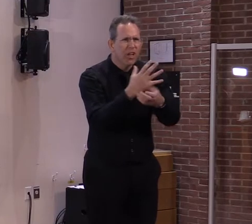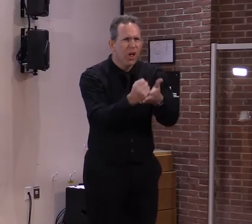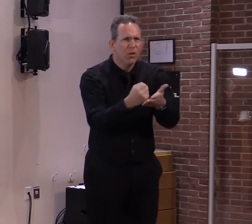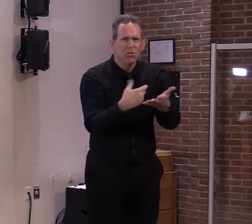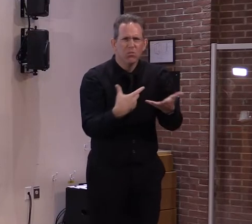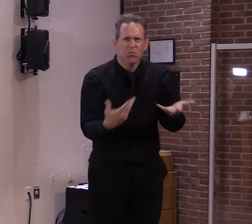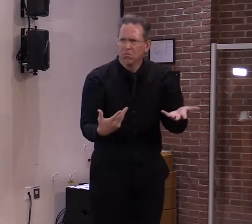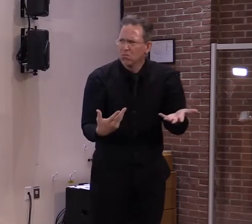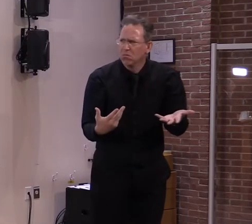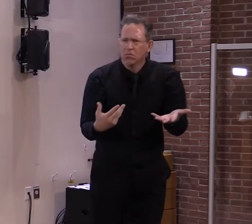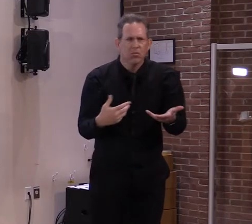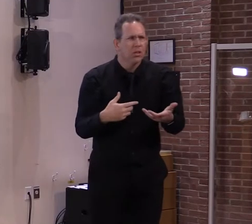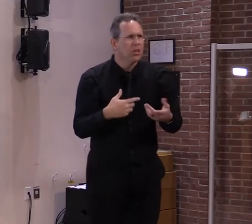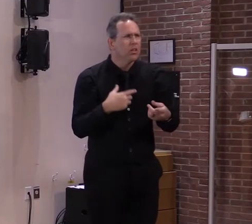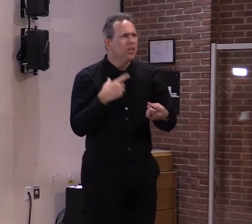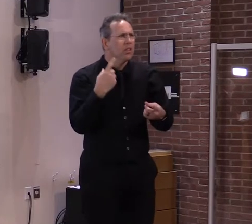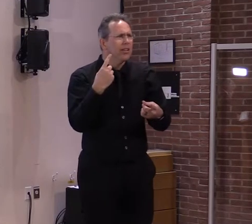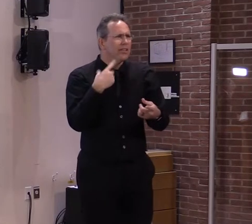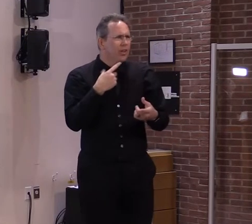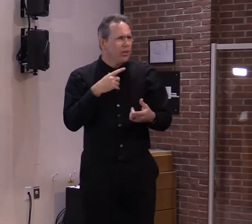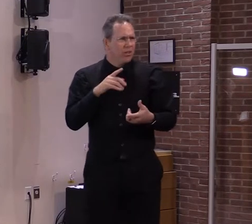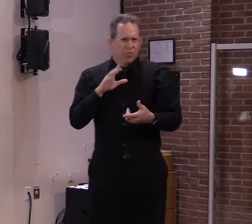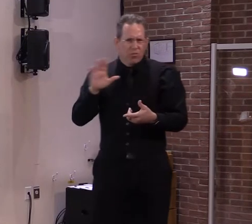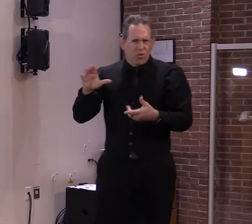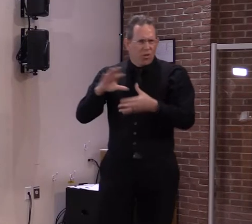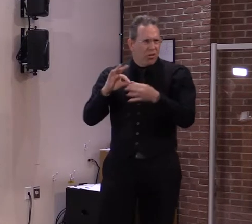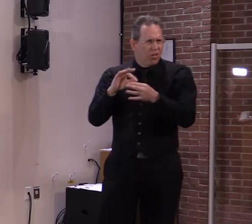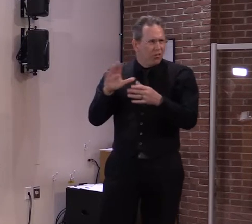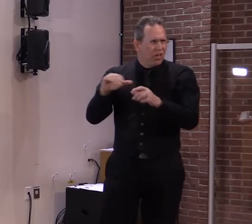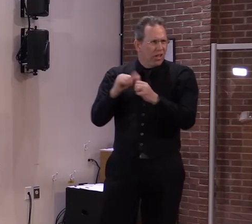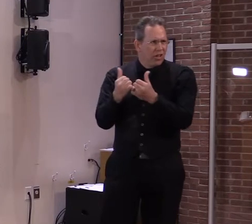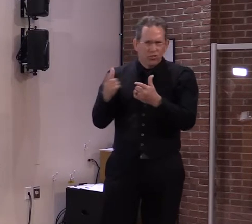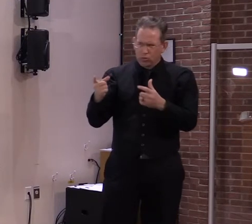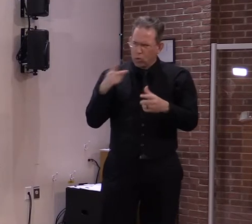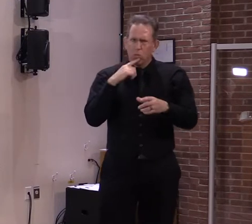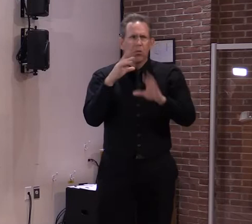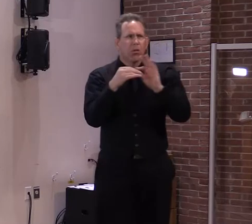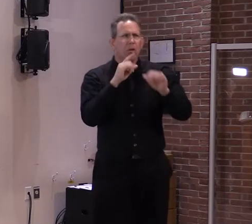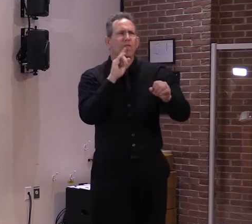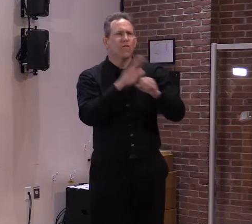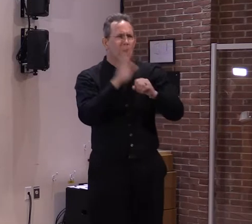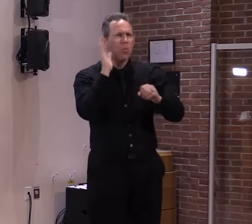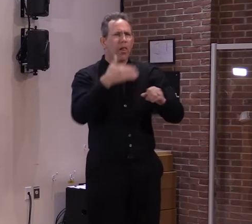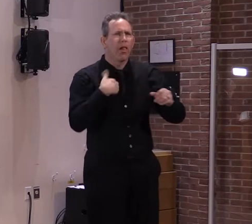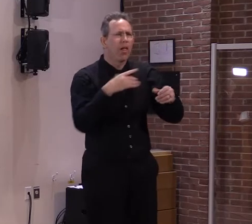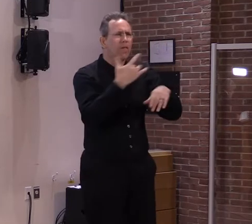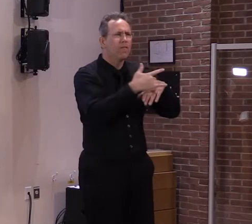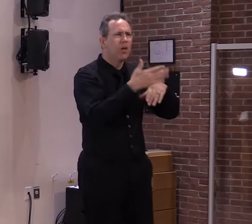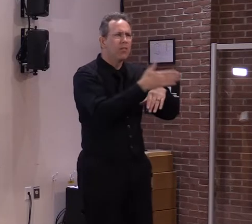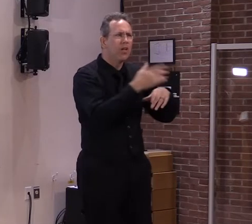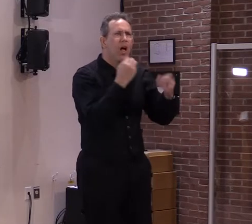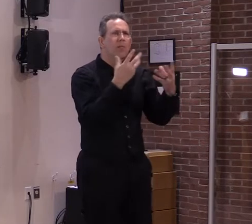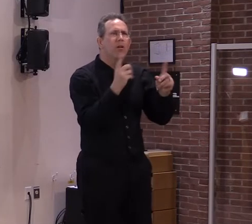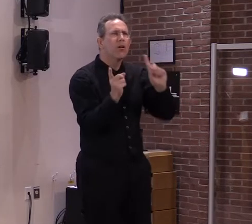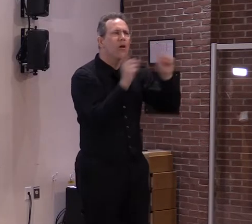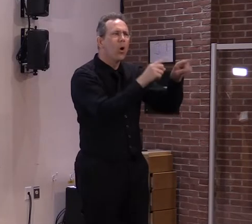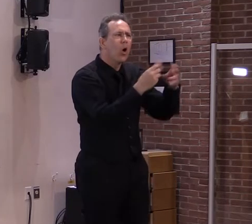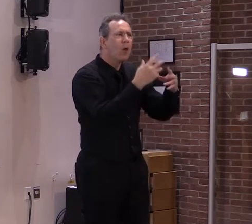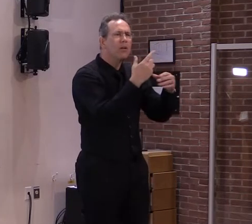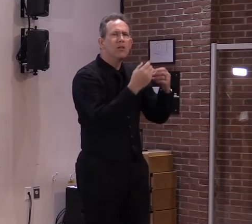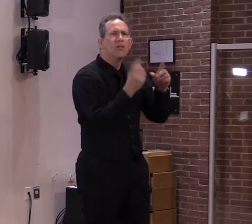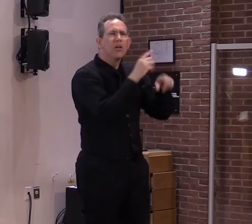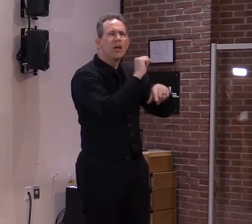Has anyone in your agency looked to verify how many of those appointments actually went to Essex County residents? I haven't